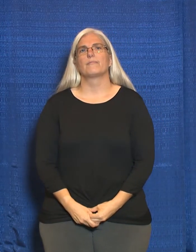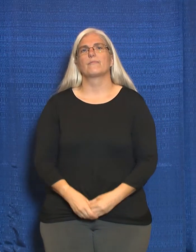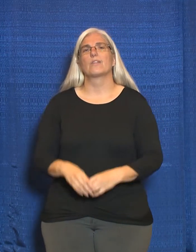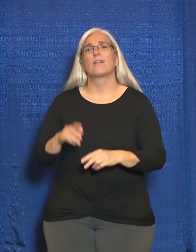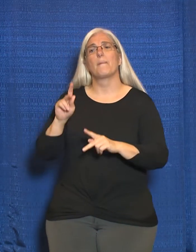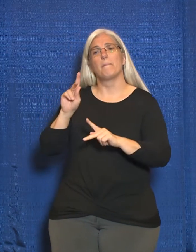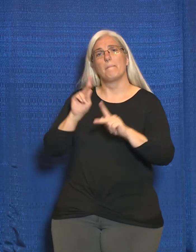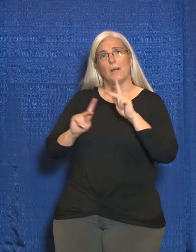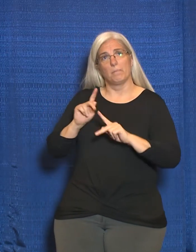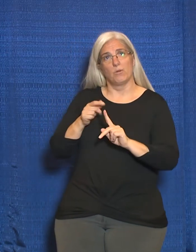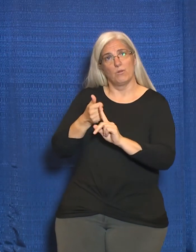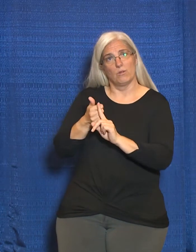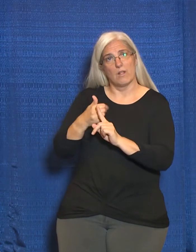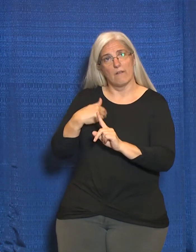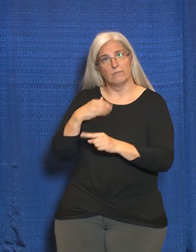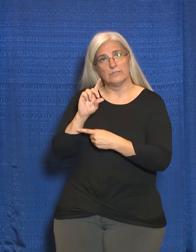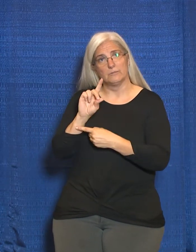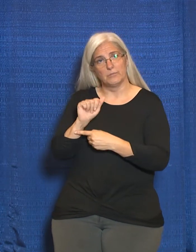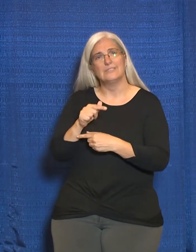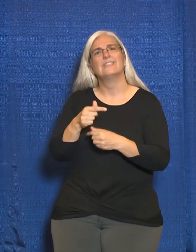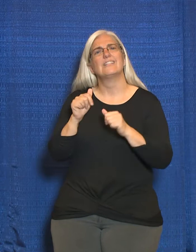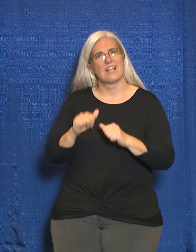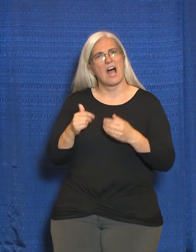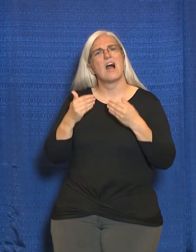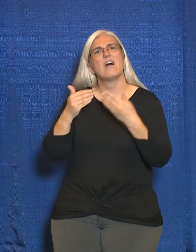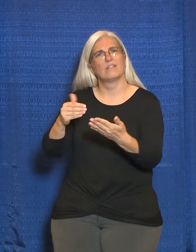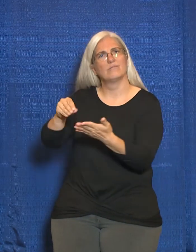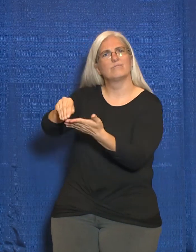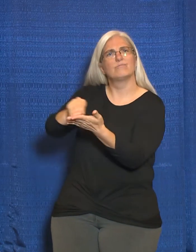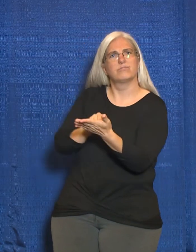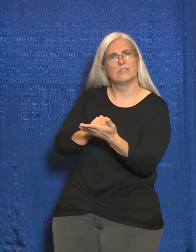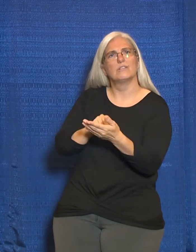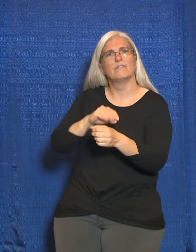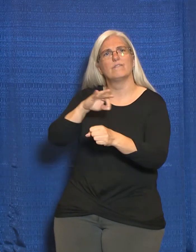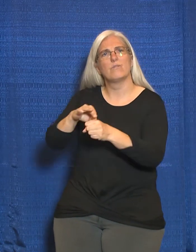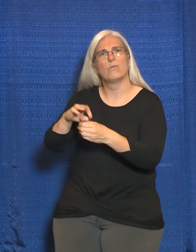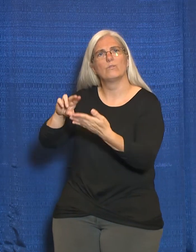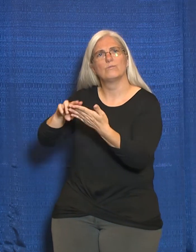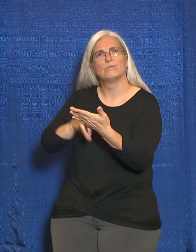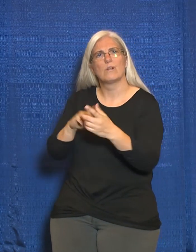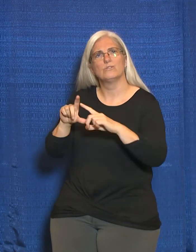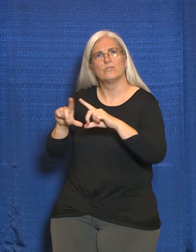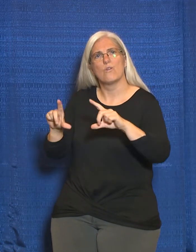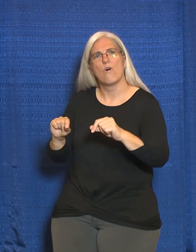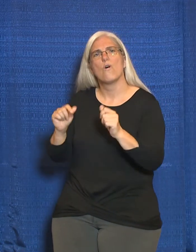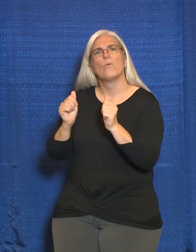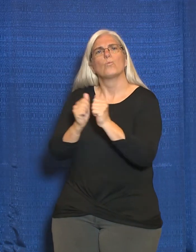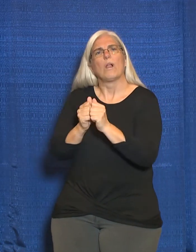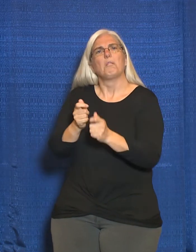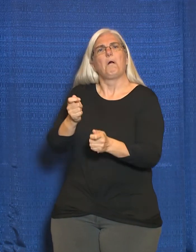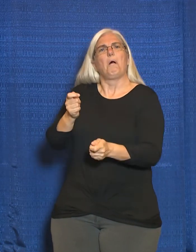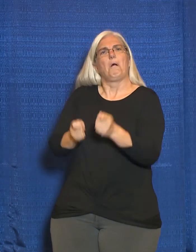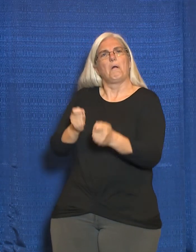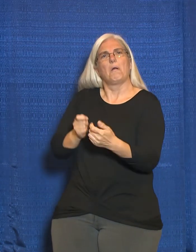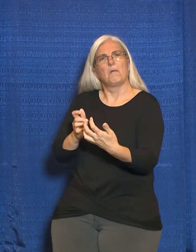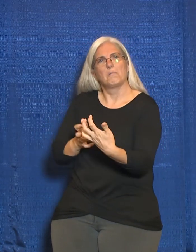People with disabilities may complete the VRC with reasonable accommodations.